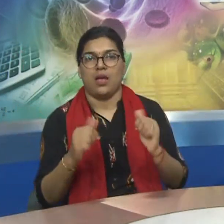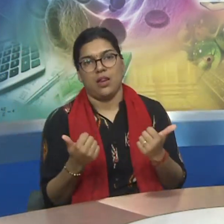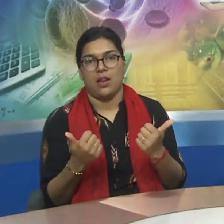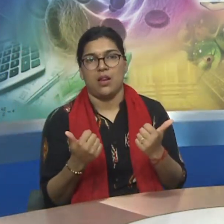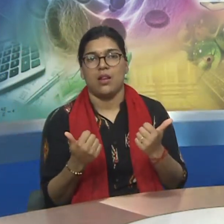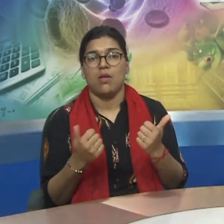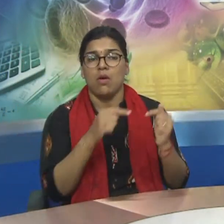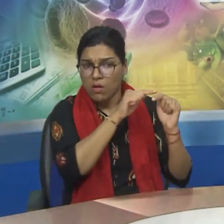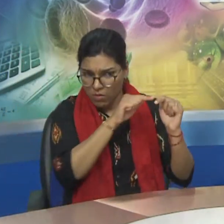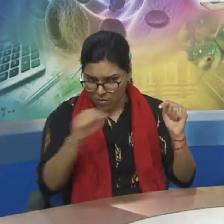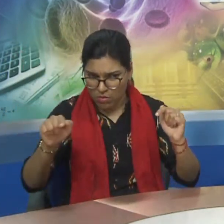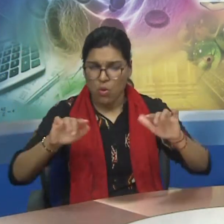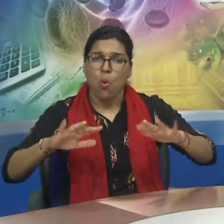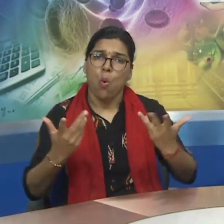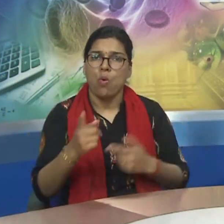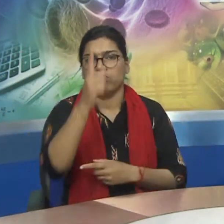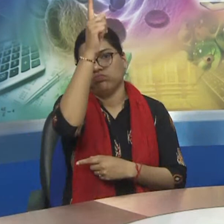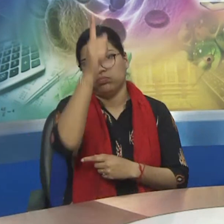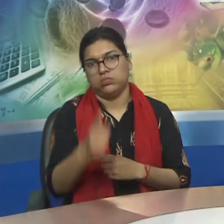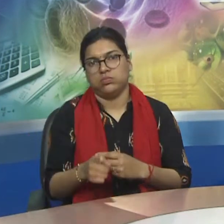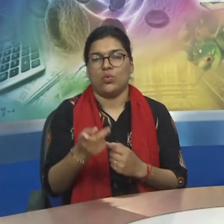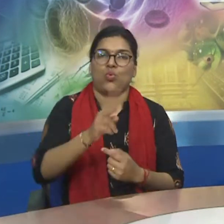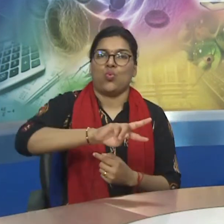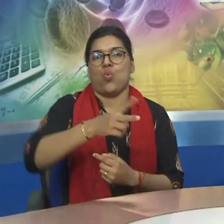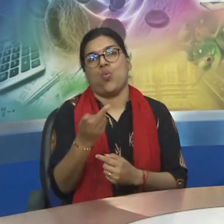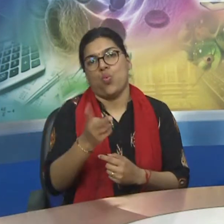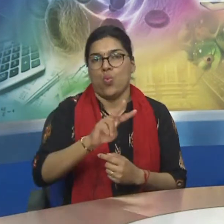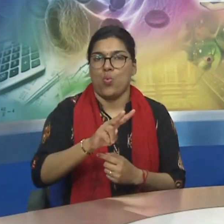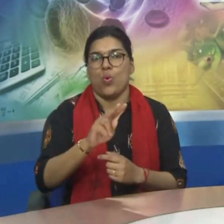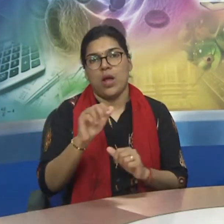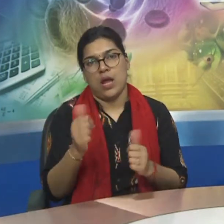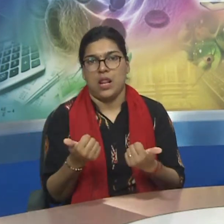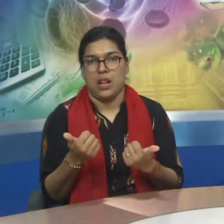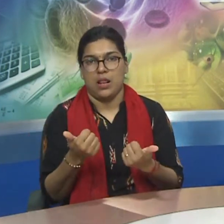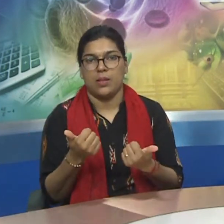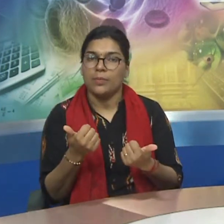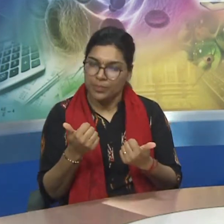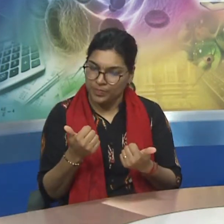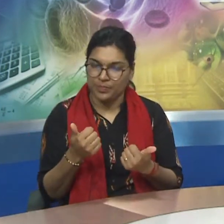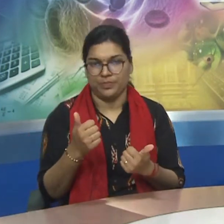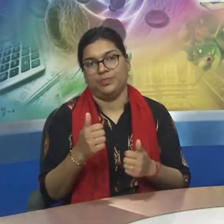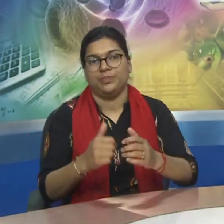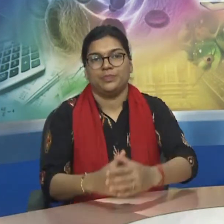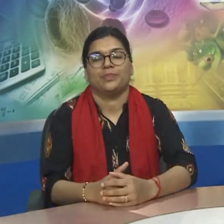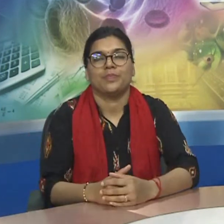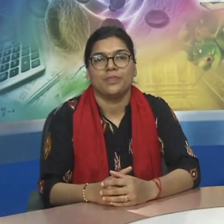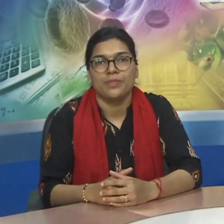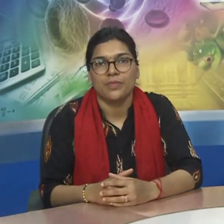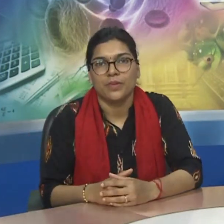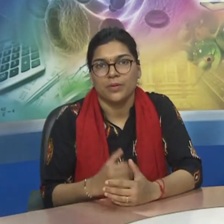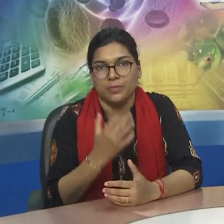delete option. Then that row or column would automatically be deleted from the spreadsheet.